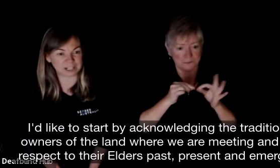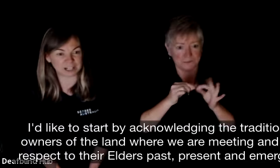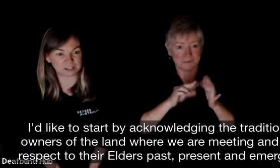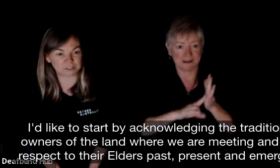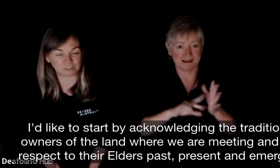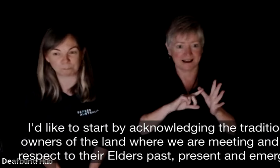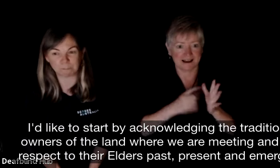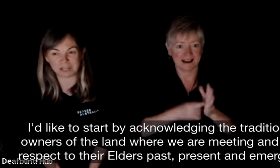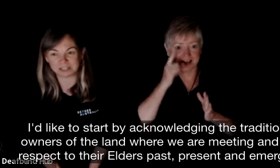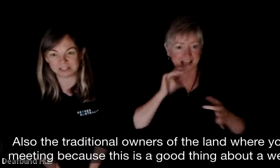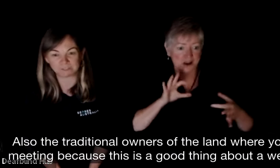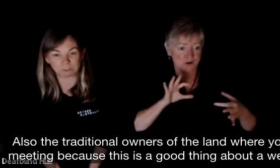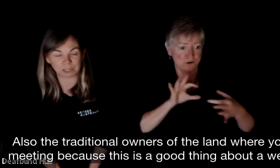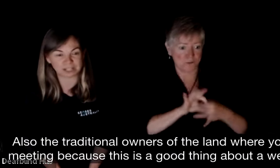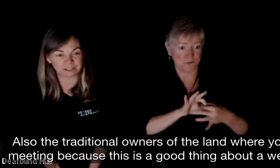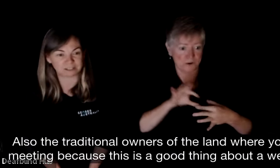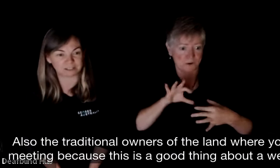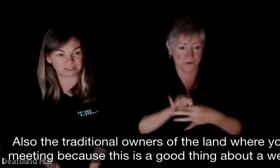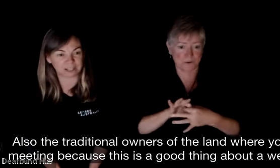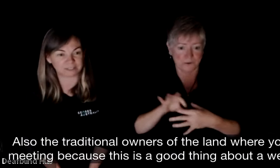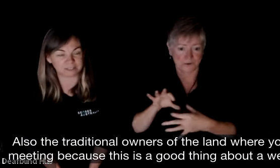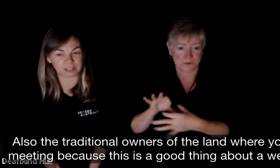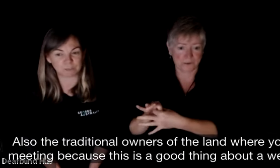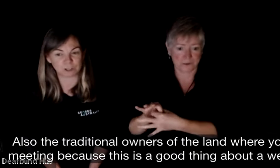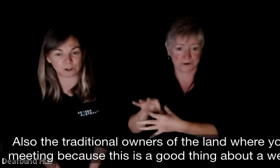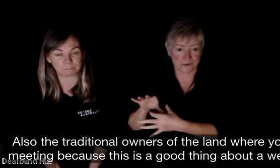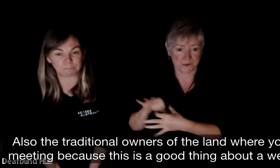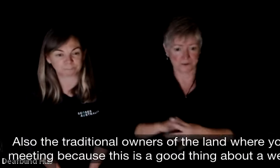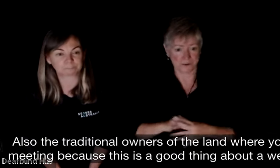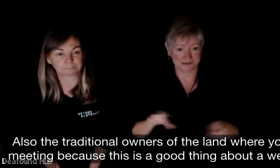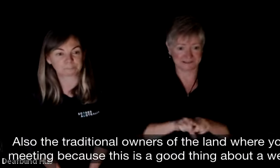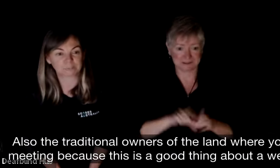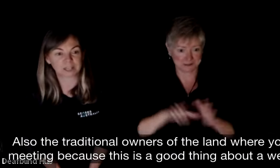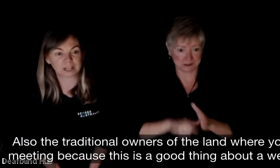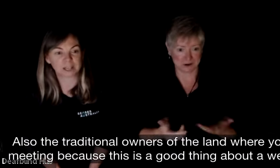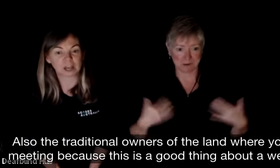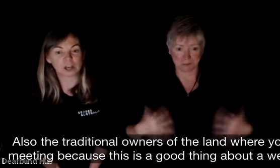can connect from many different places at the same time.